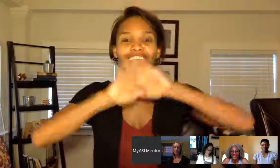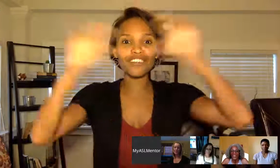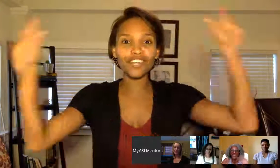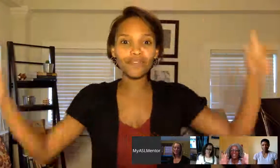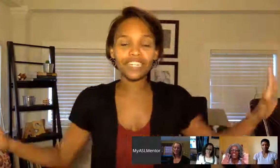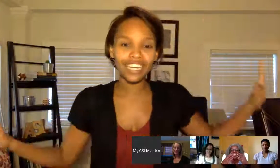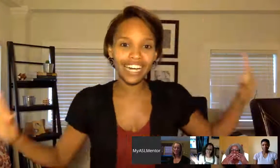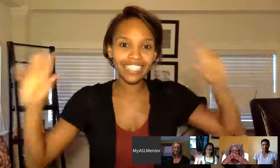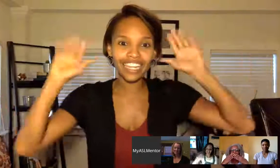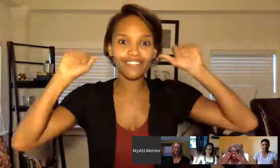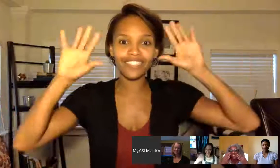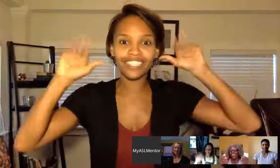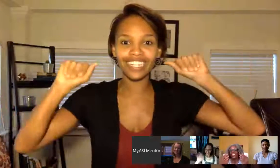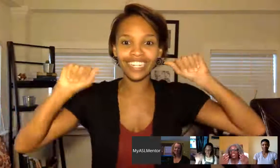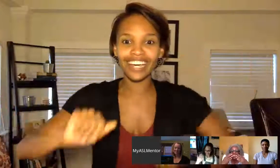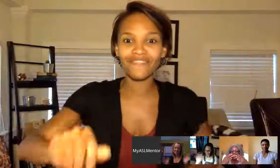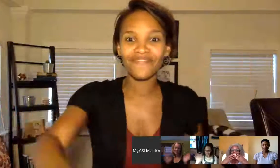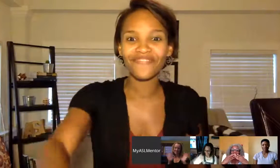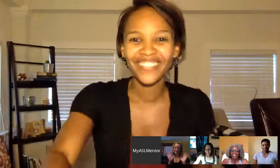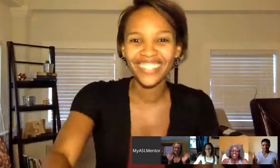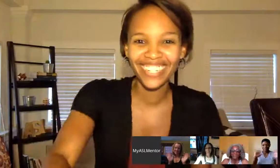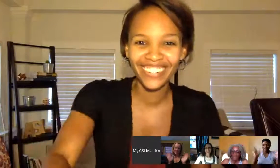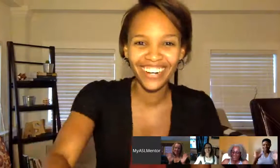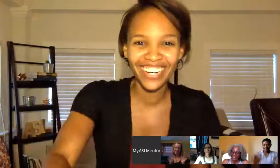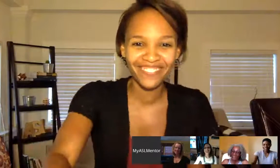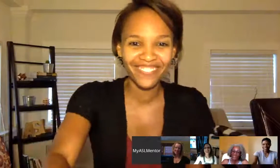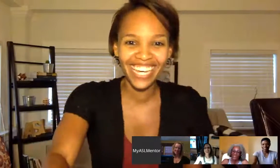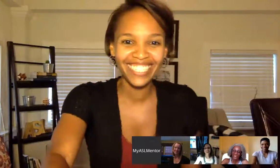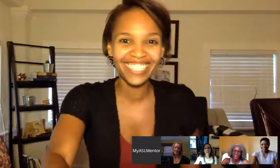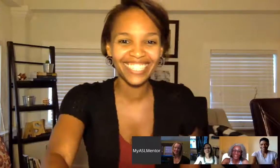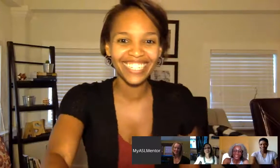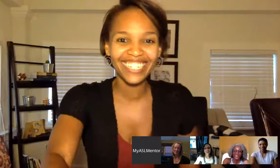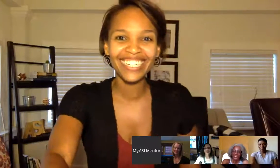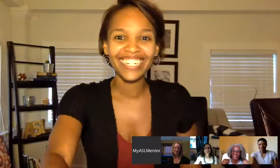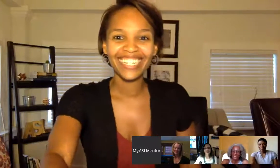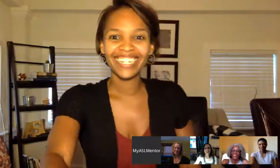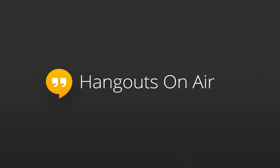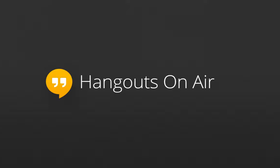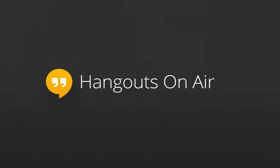right. Have a great, great week, guys, and I will see you next time. You're welcome. Thanks.